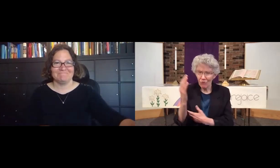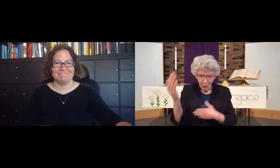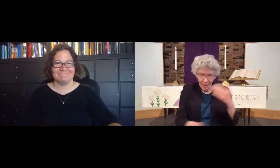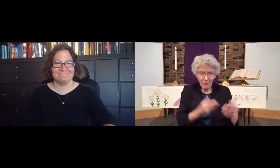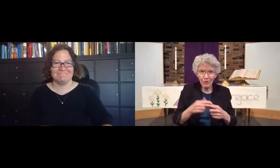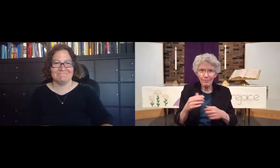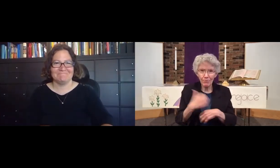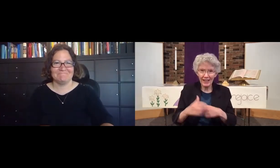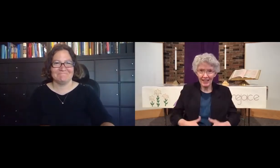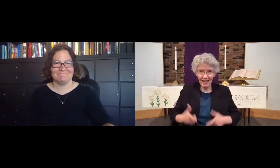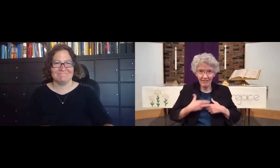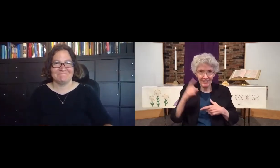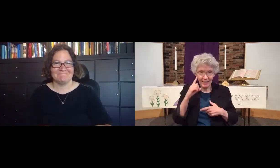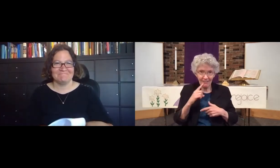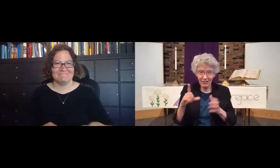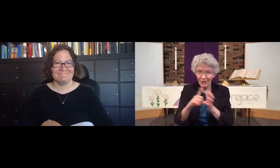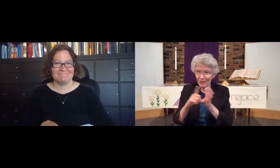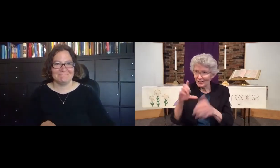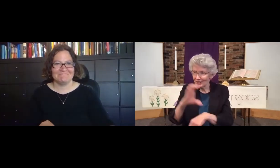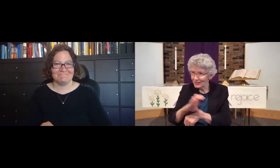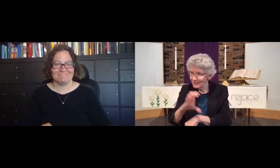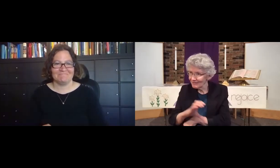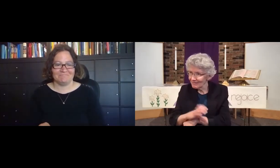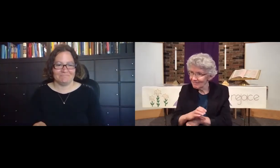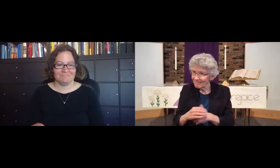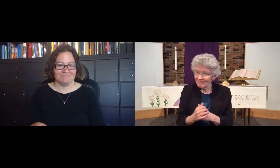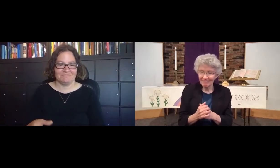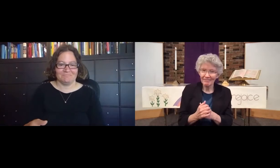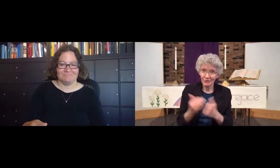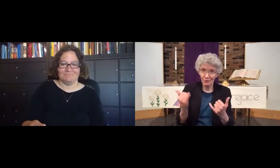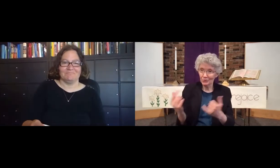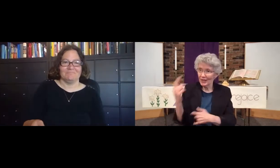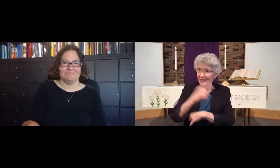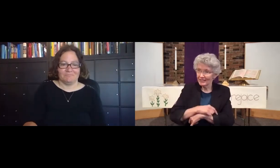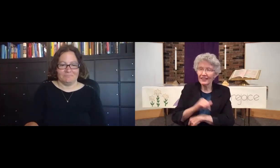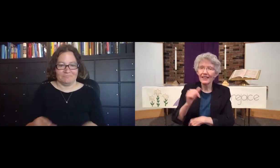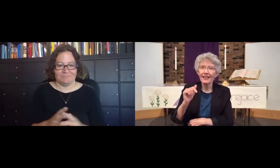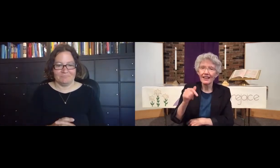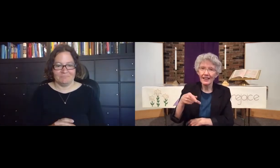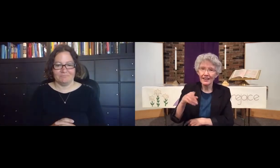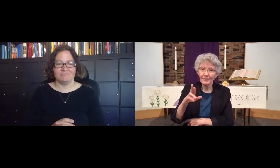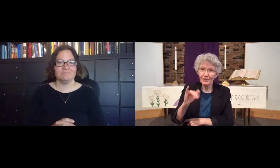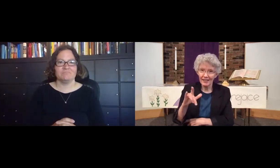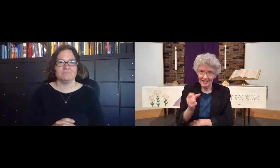Good morning. Welcome to Bread of Life, Deaf Lutheran Church. Today is April